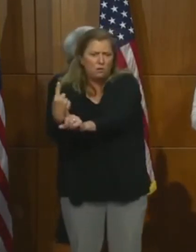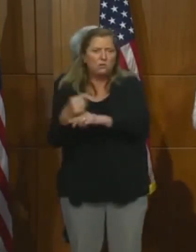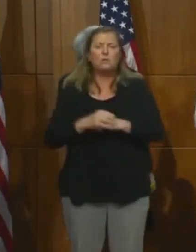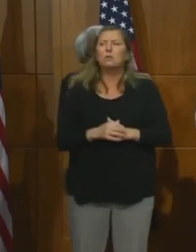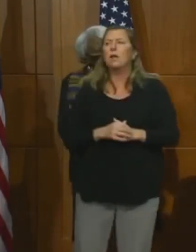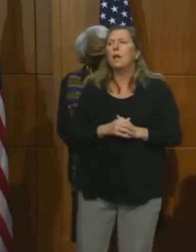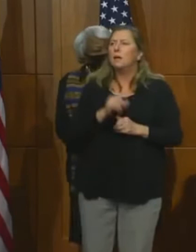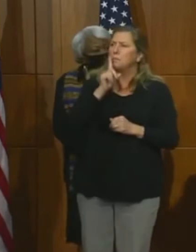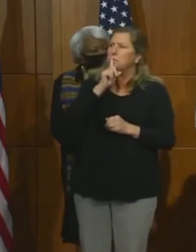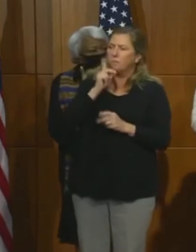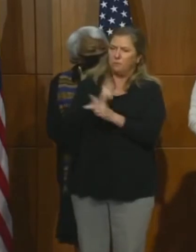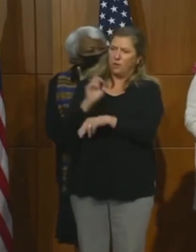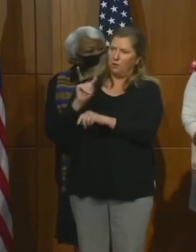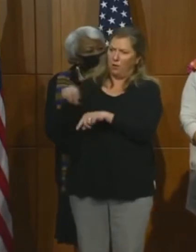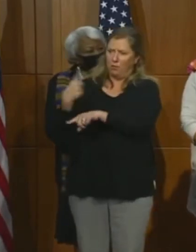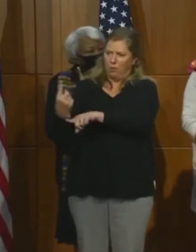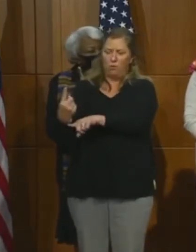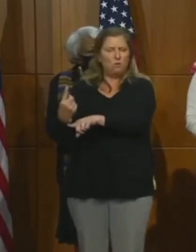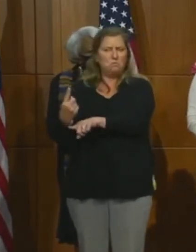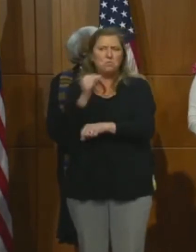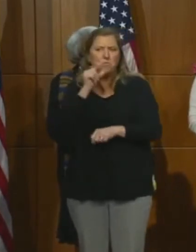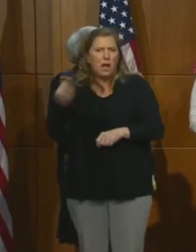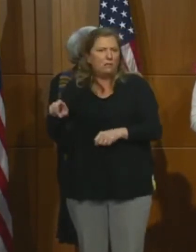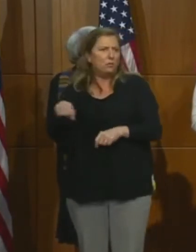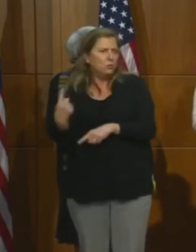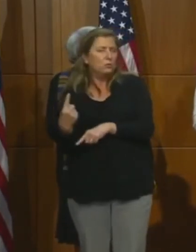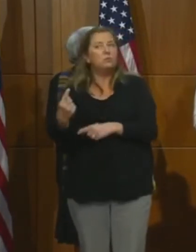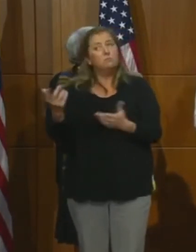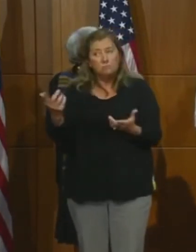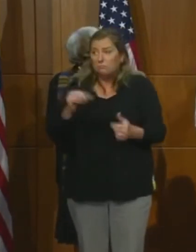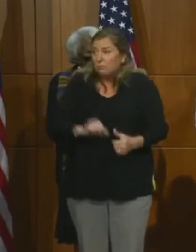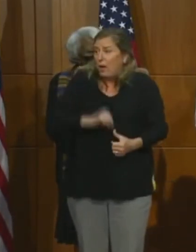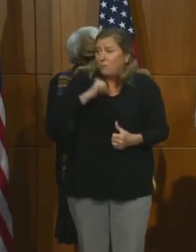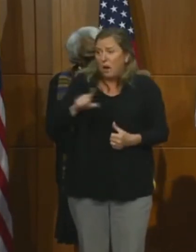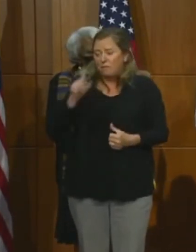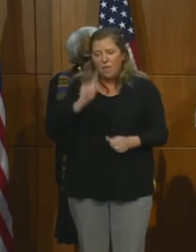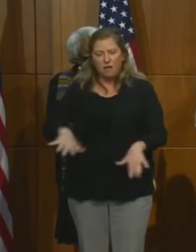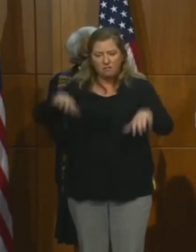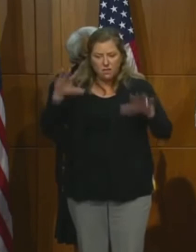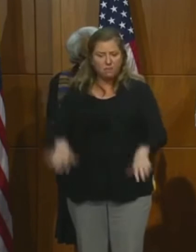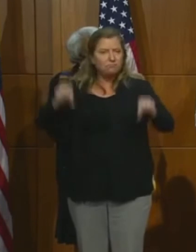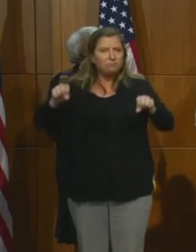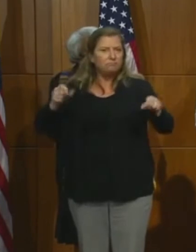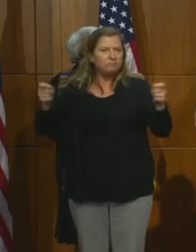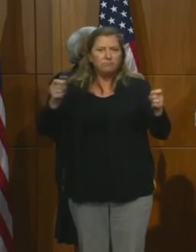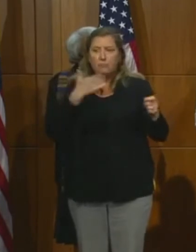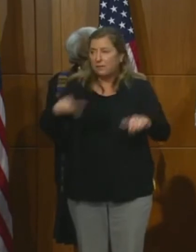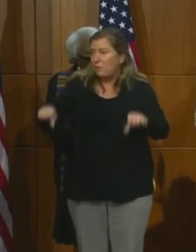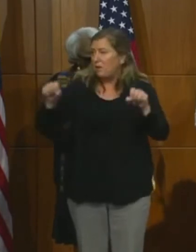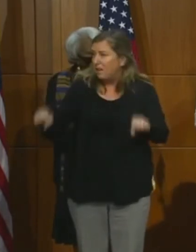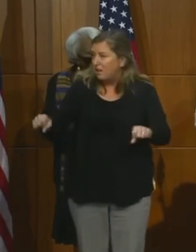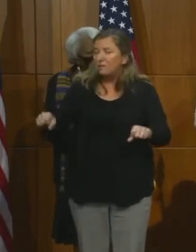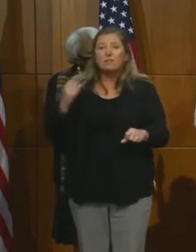out on their own, but I'm incredibly proud that they are grabbing the bull by the horn the best way that they can.